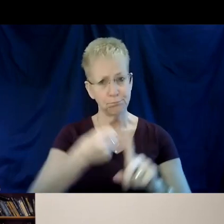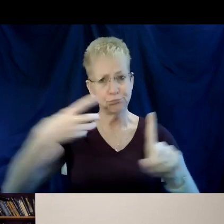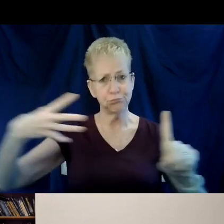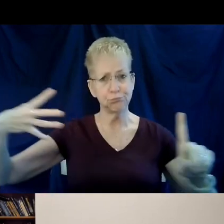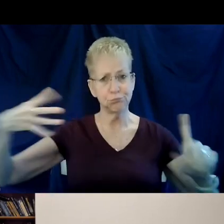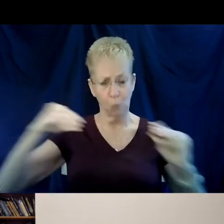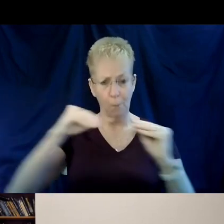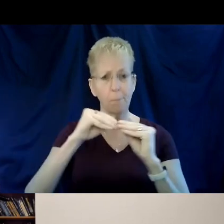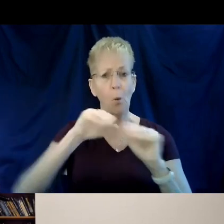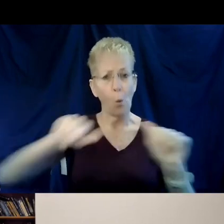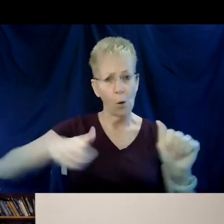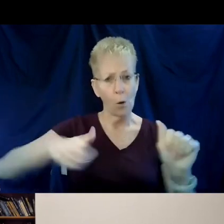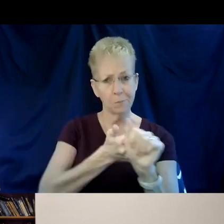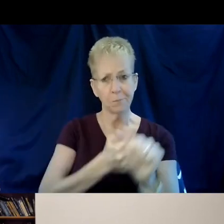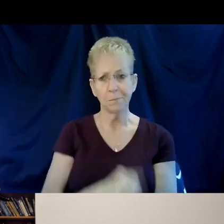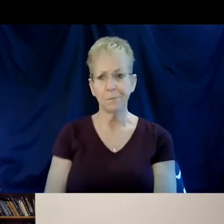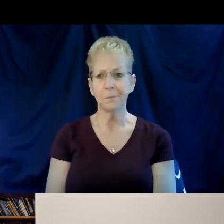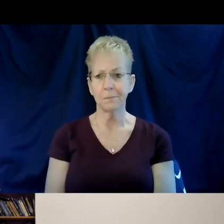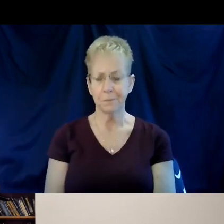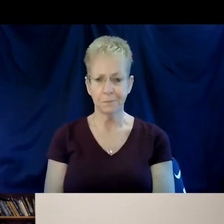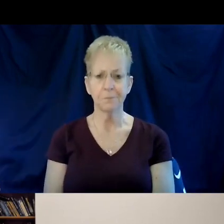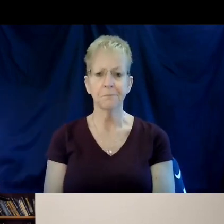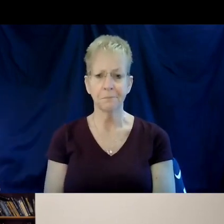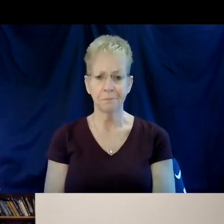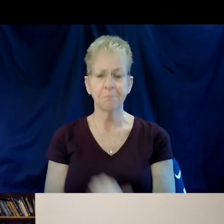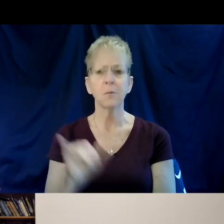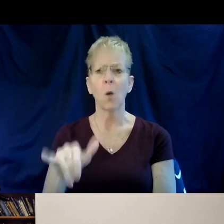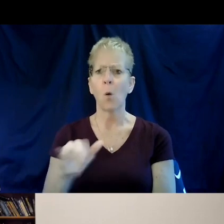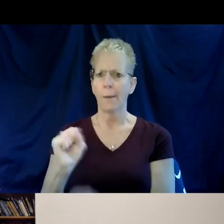makes any sense. Oh, that makes incredible sense.